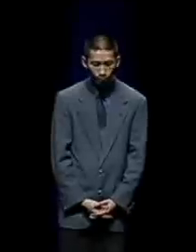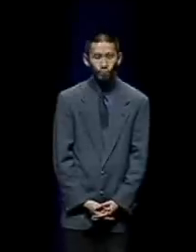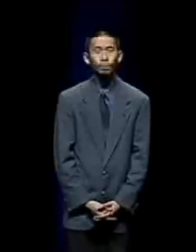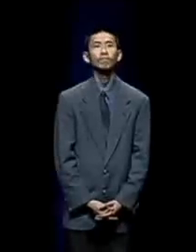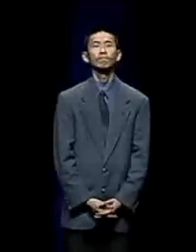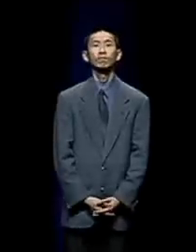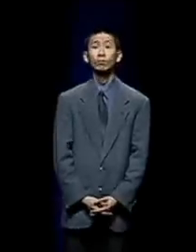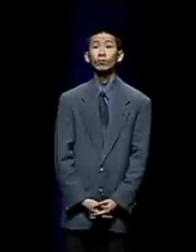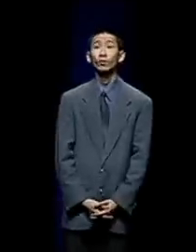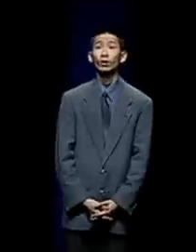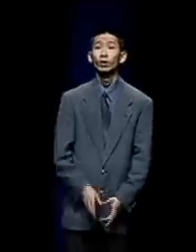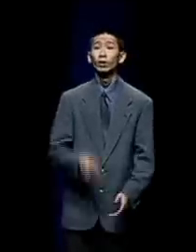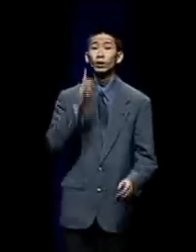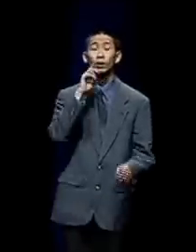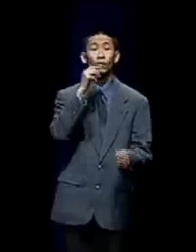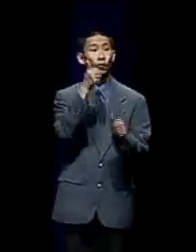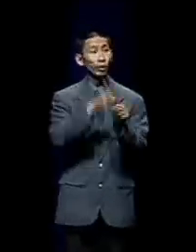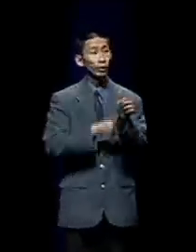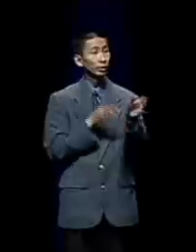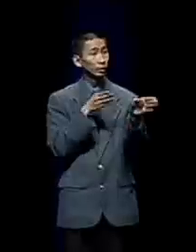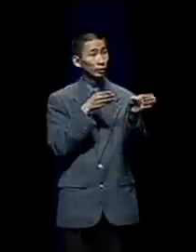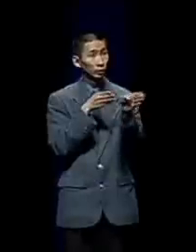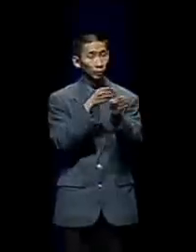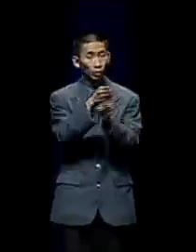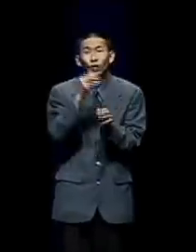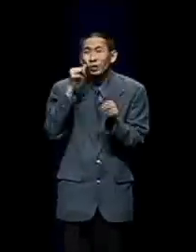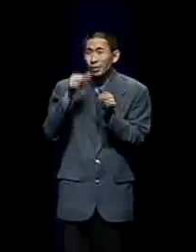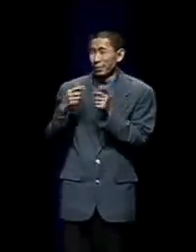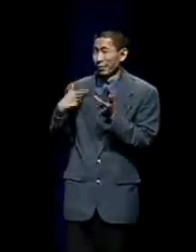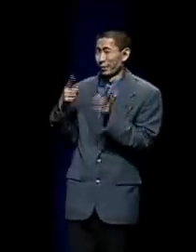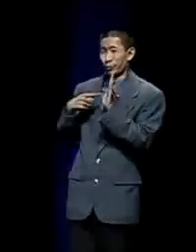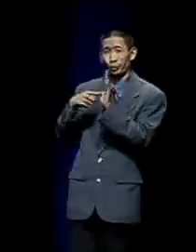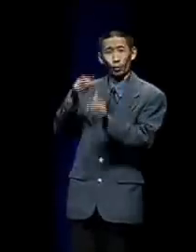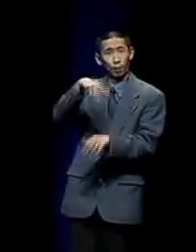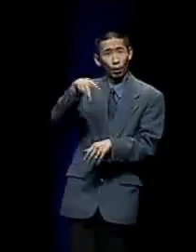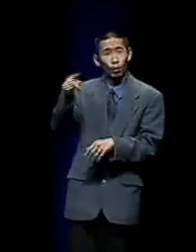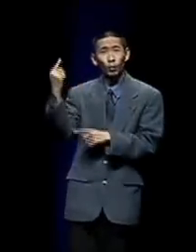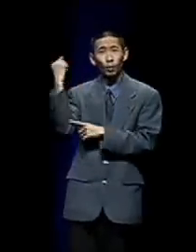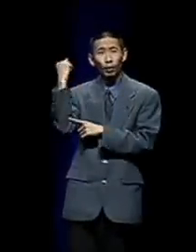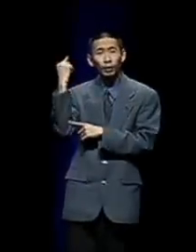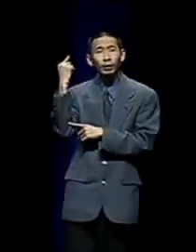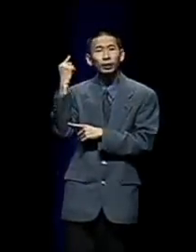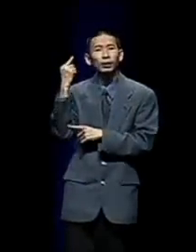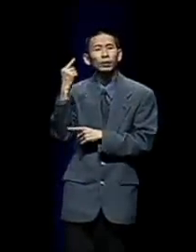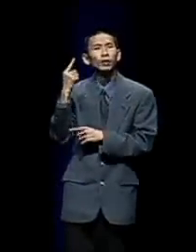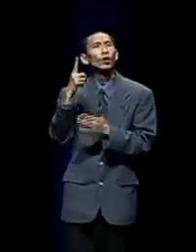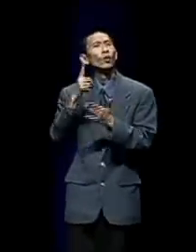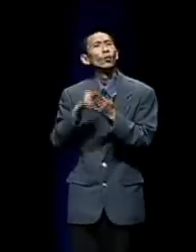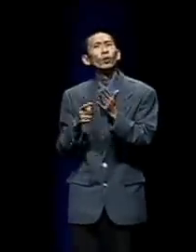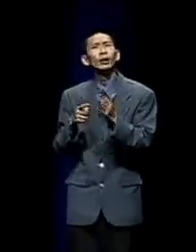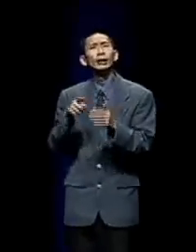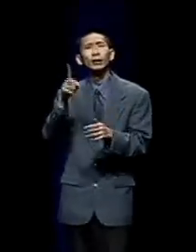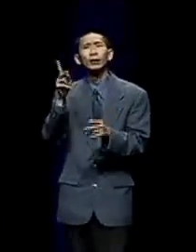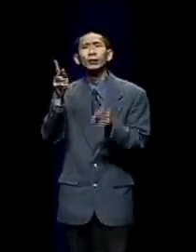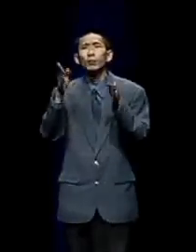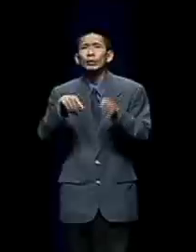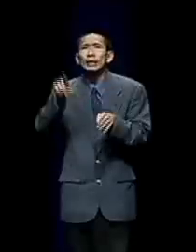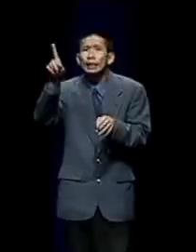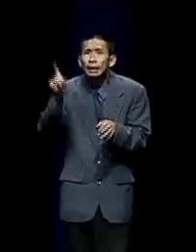For each specialty, remember I showed you on the chart, we talk about what are the prerequisites? What are the requirements in terms